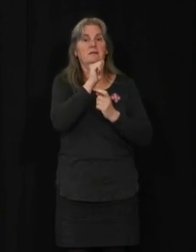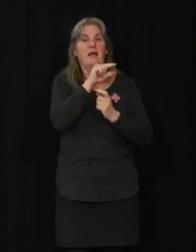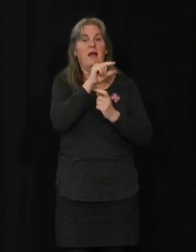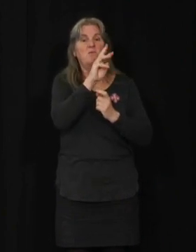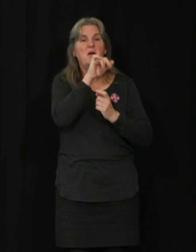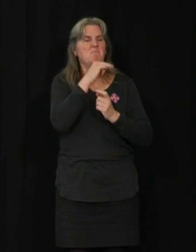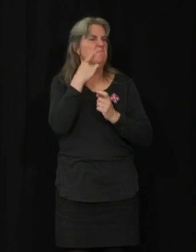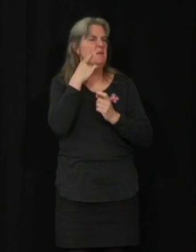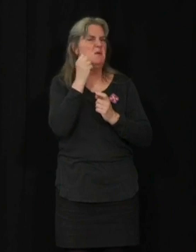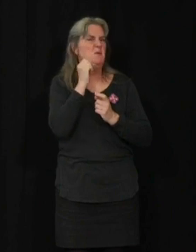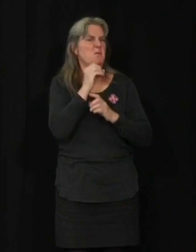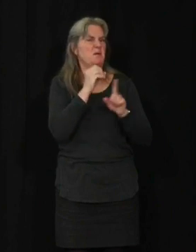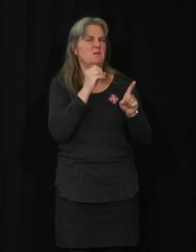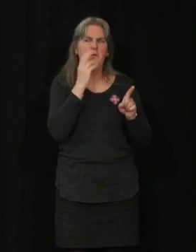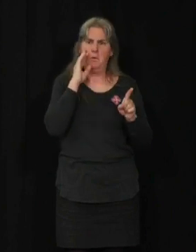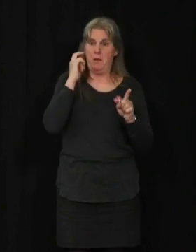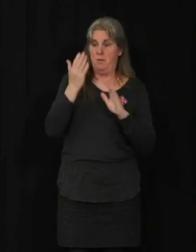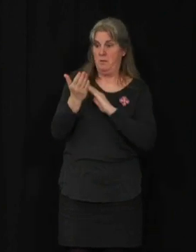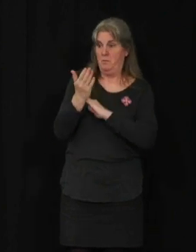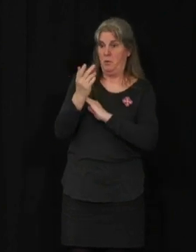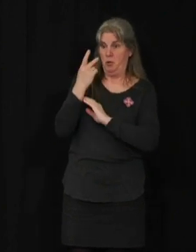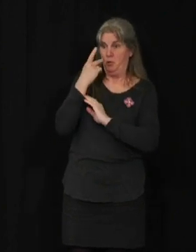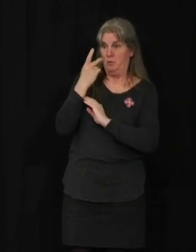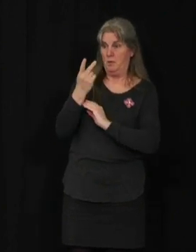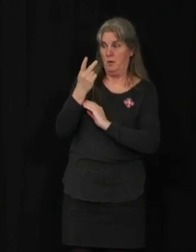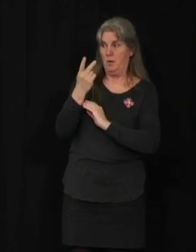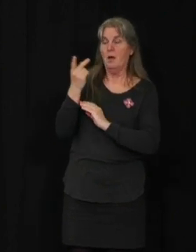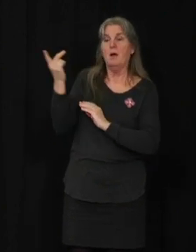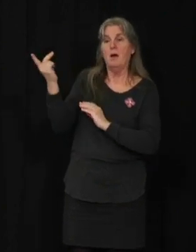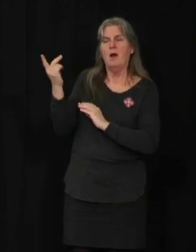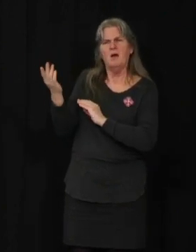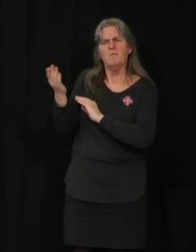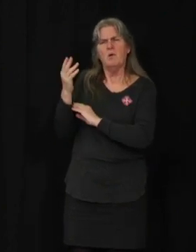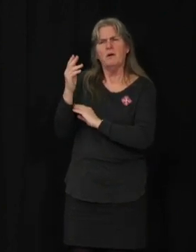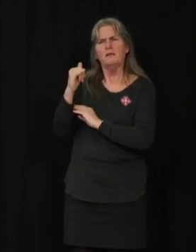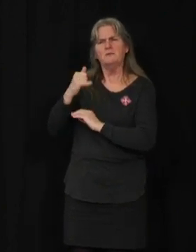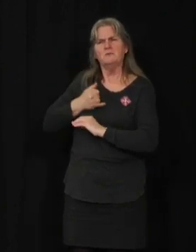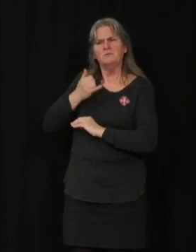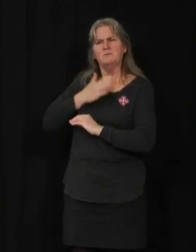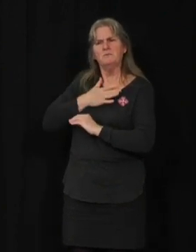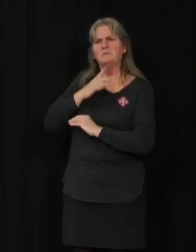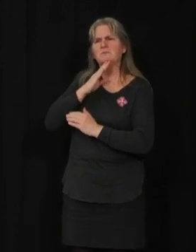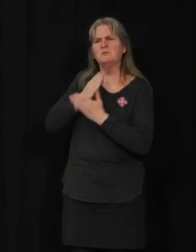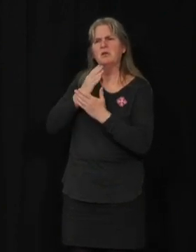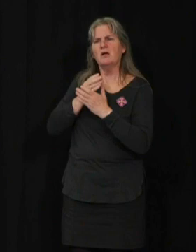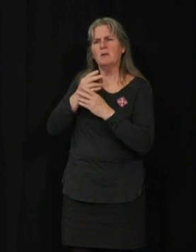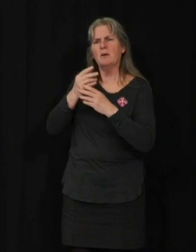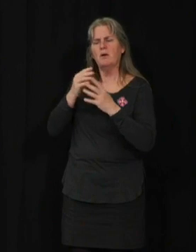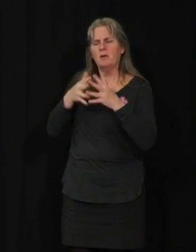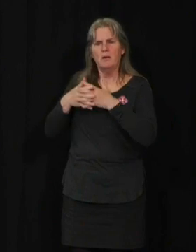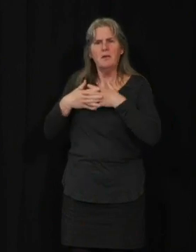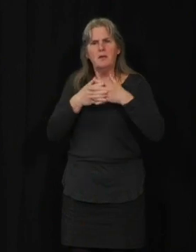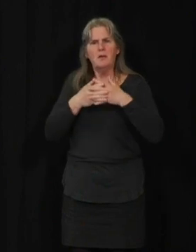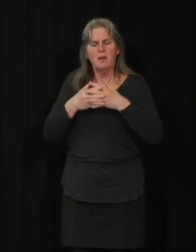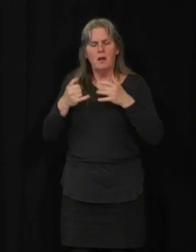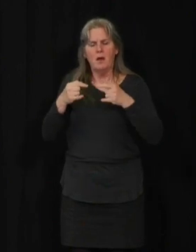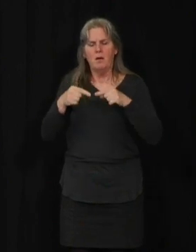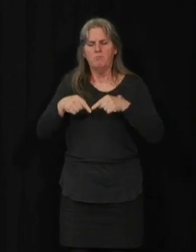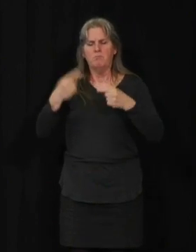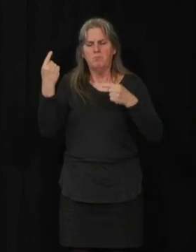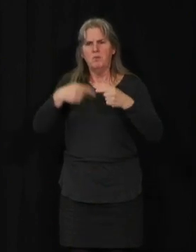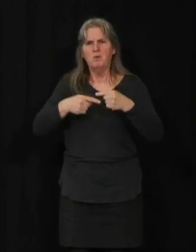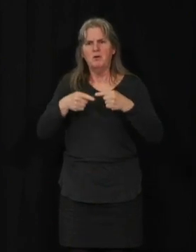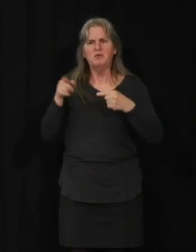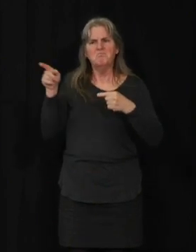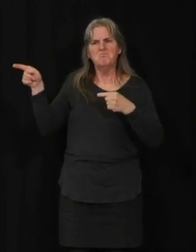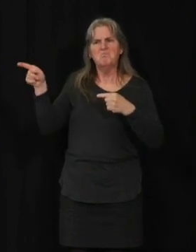saw this morning, Tim, that the Prime Minister talked about U.S. borders and basically was pretty clear that he didn't